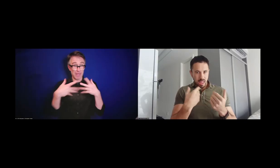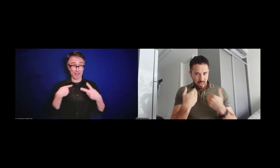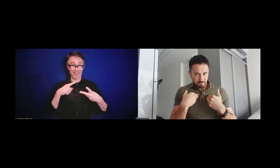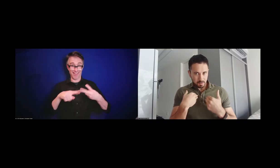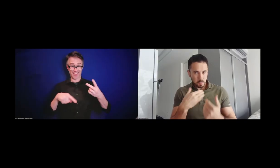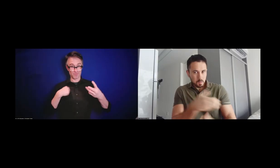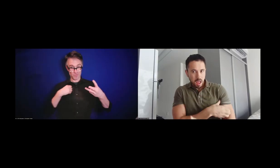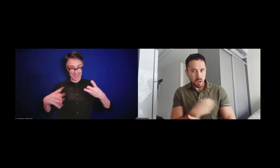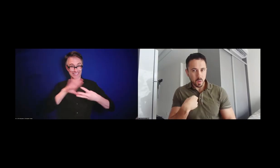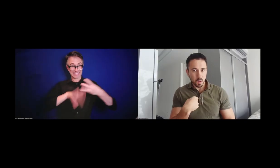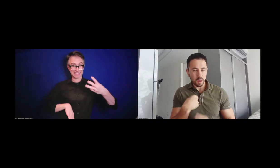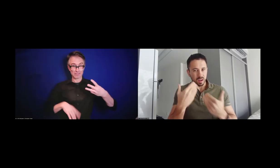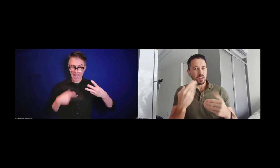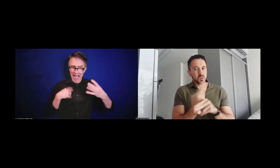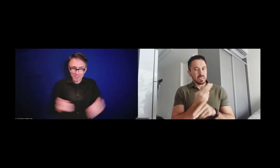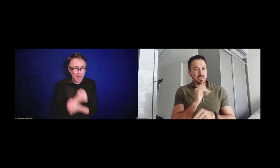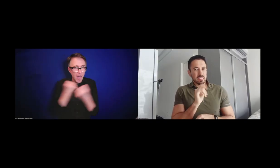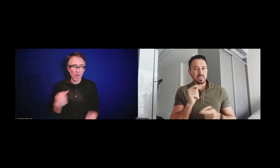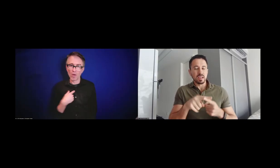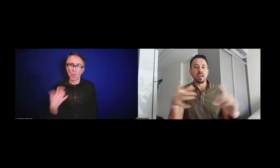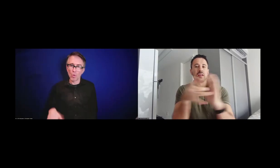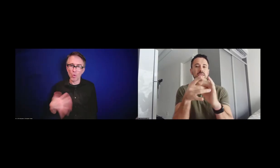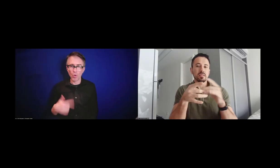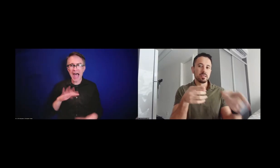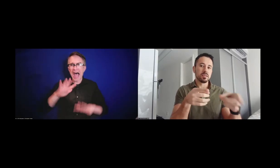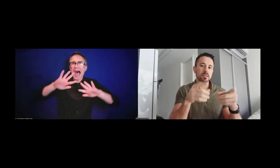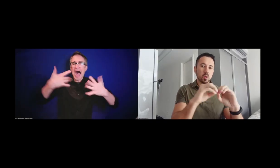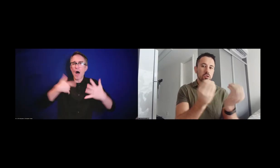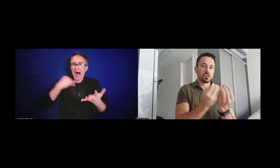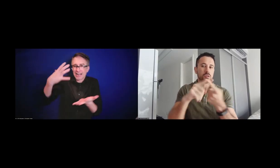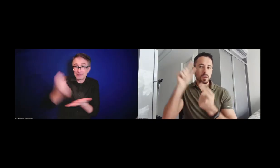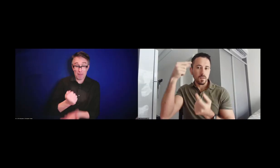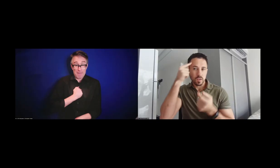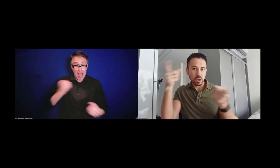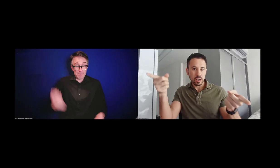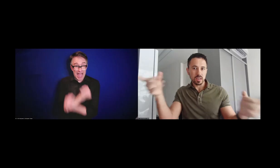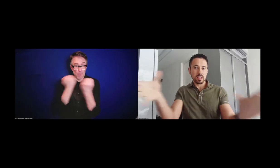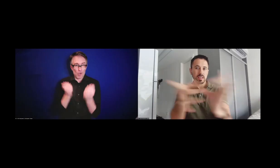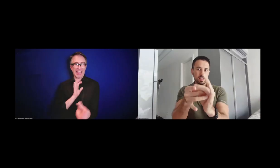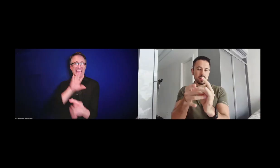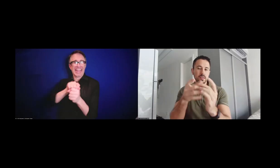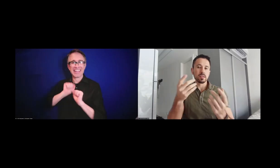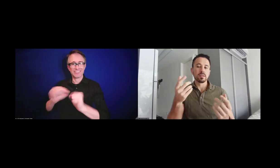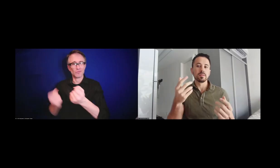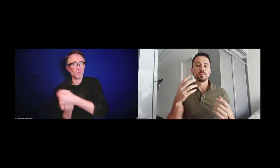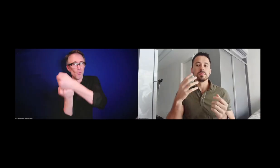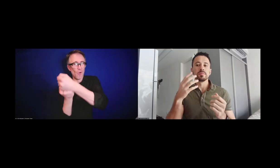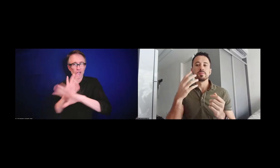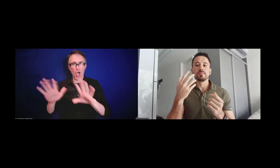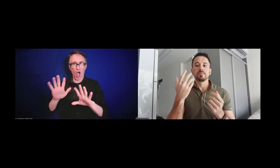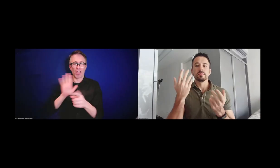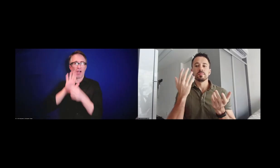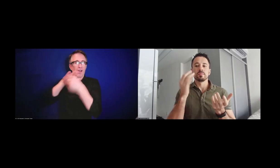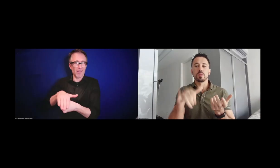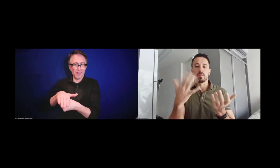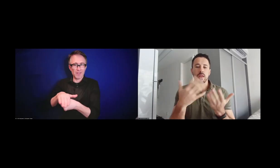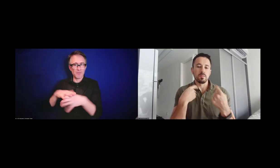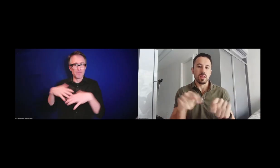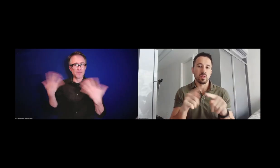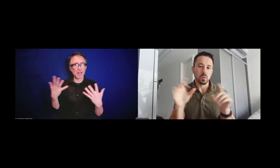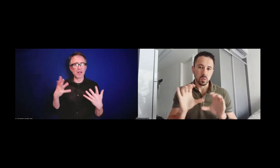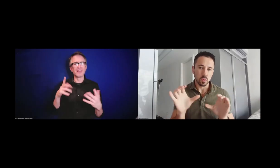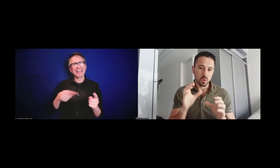the US. I recognize that I have power and I can use it actually for good to connect organizations